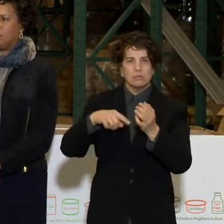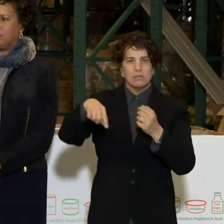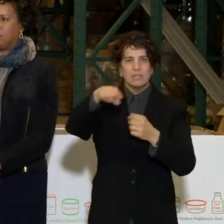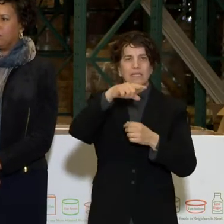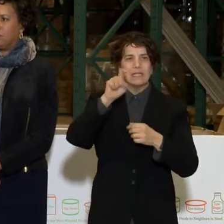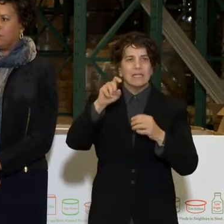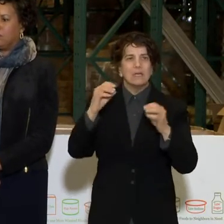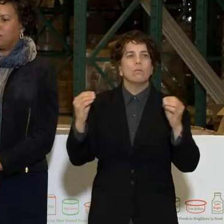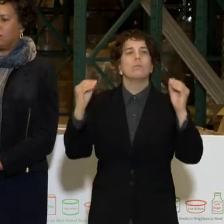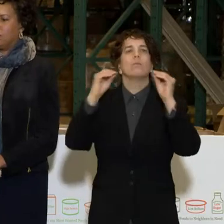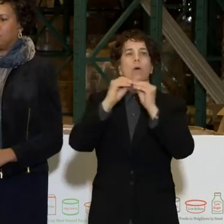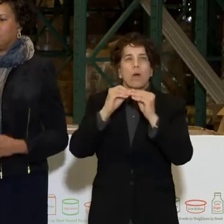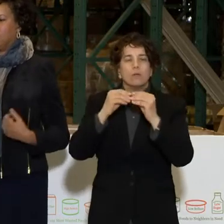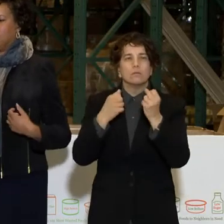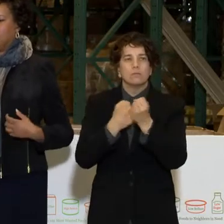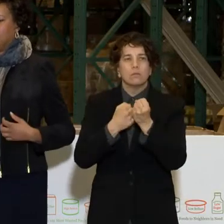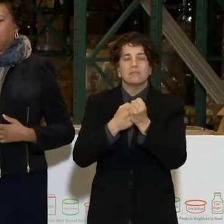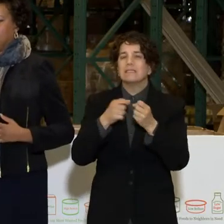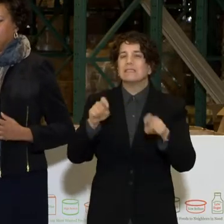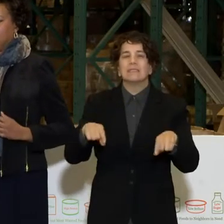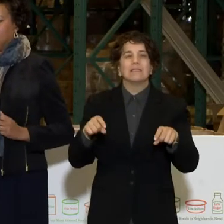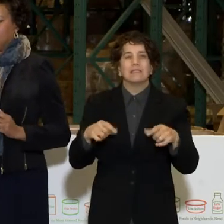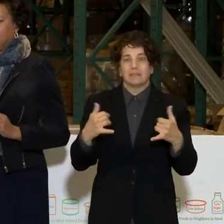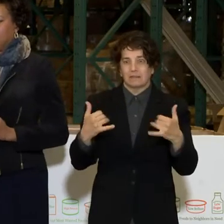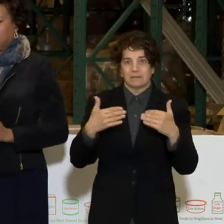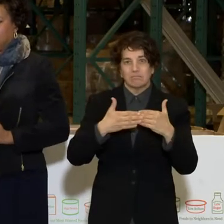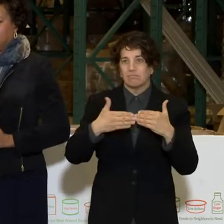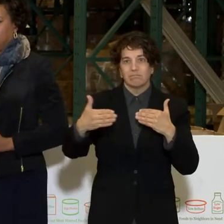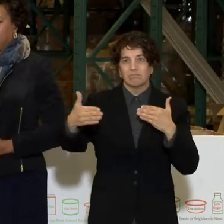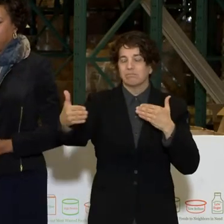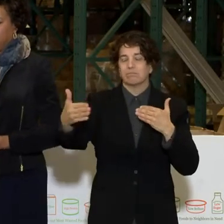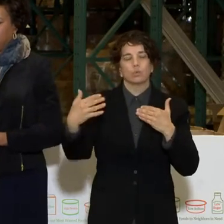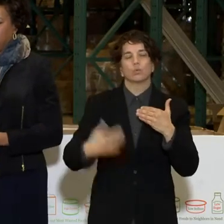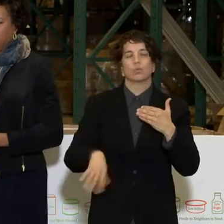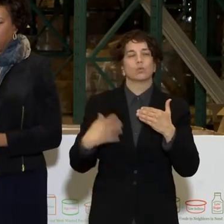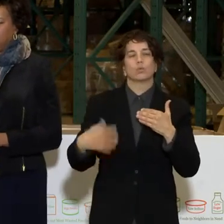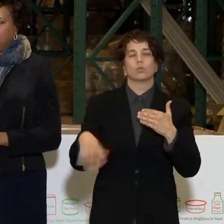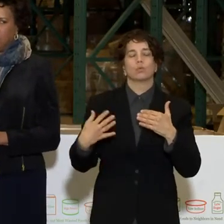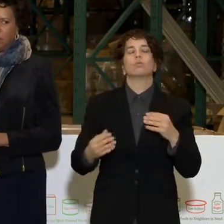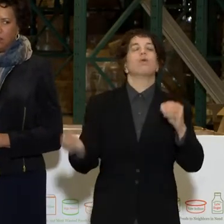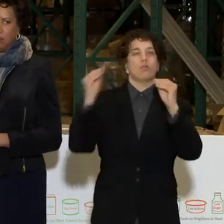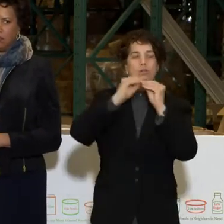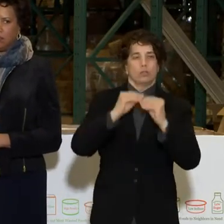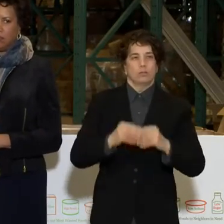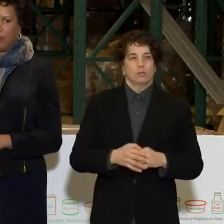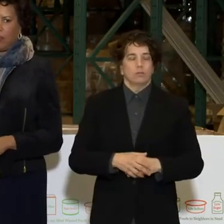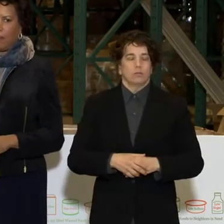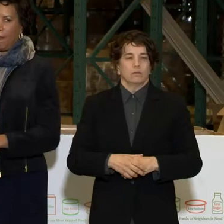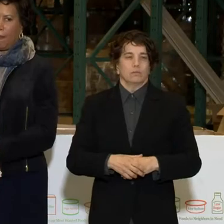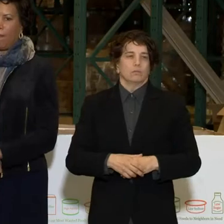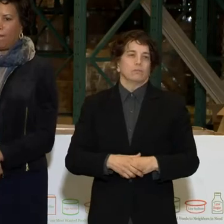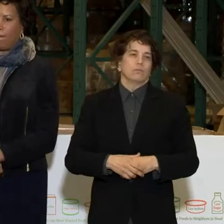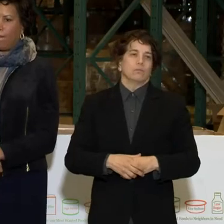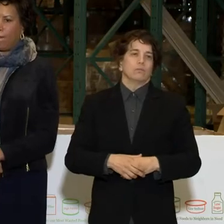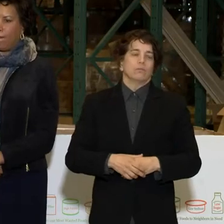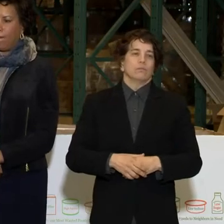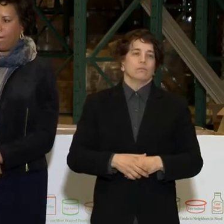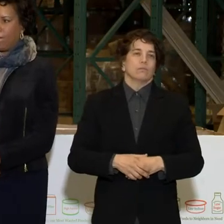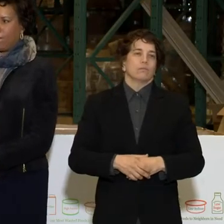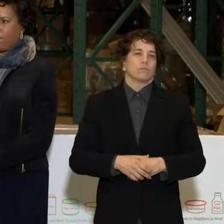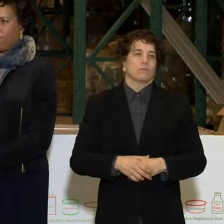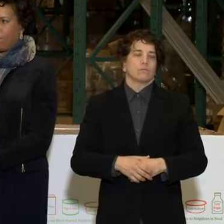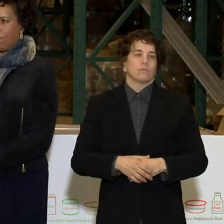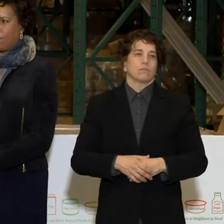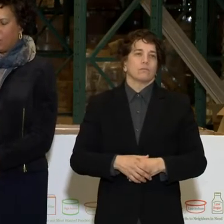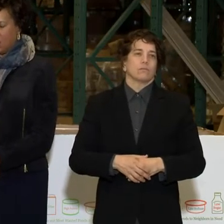typically would, just because of the timing of the release of payment for SNAP. So we're especially thrilled to be here and to be a part and to